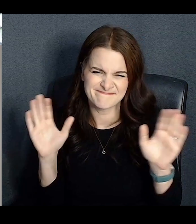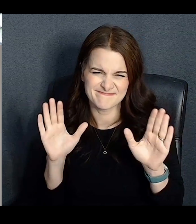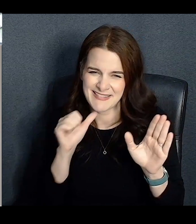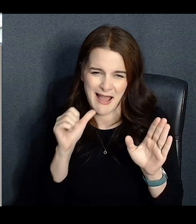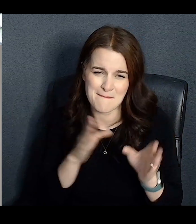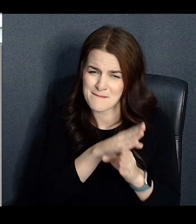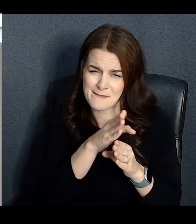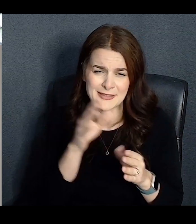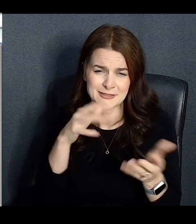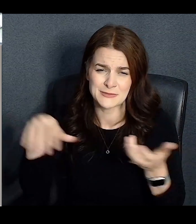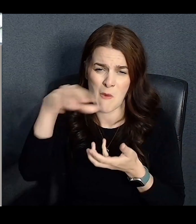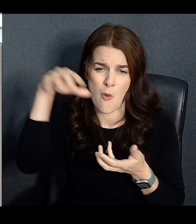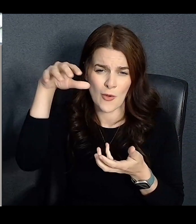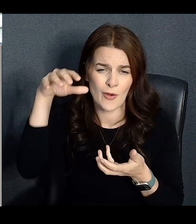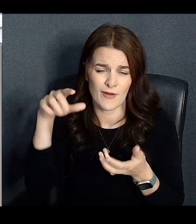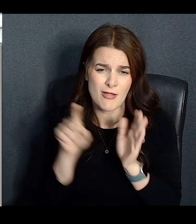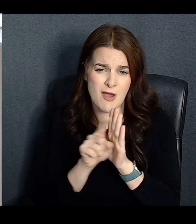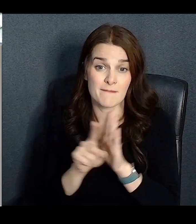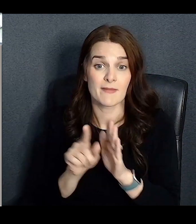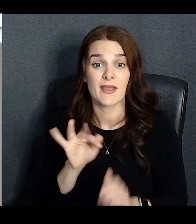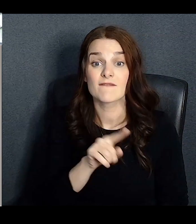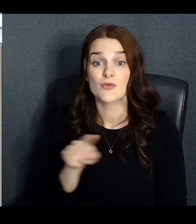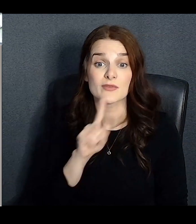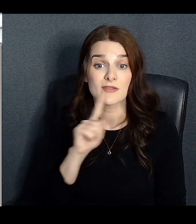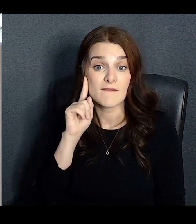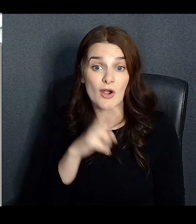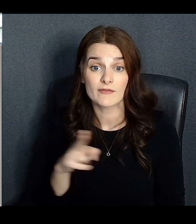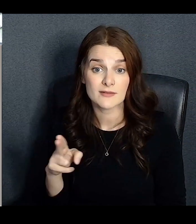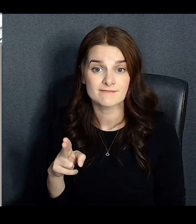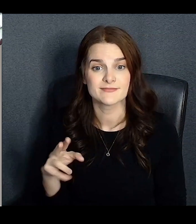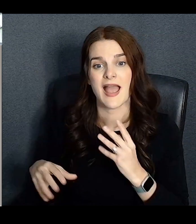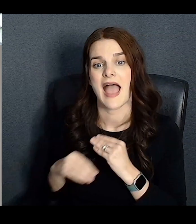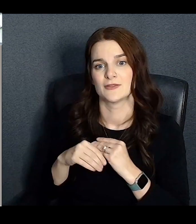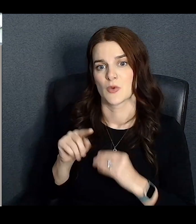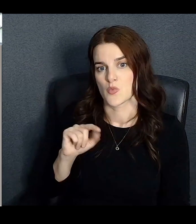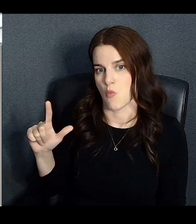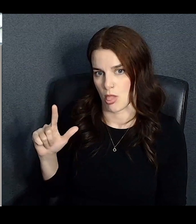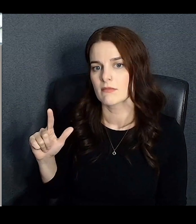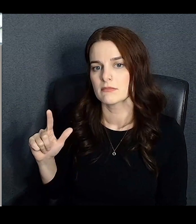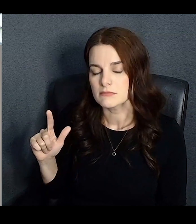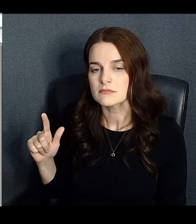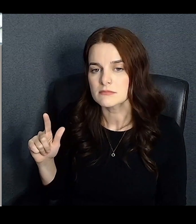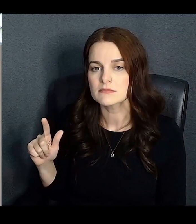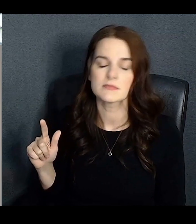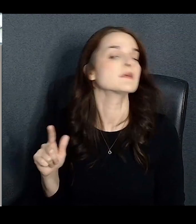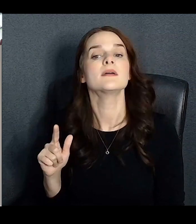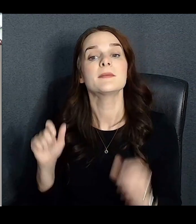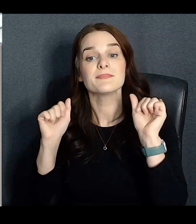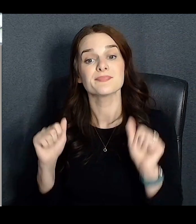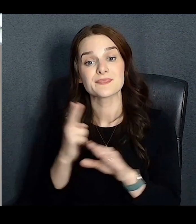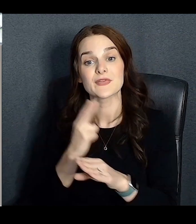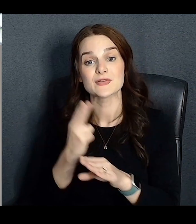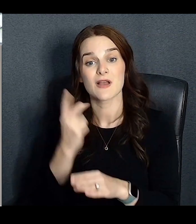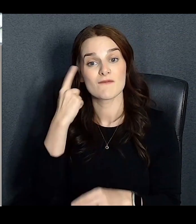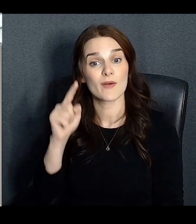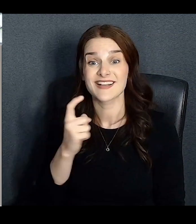Like this shouldn't be your main smoke alarm if you are deaf or hard of hearing. This is an extra tool. But it can even